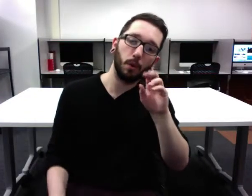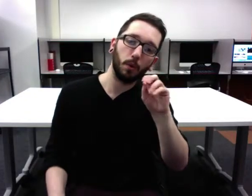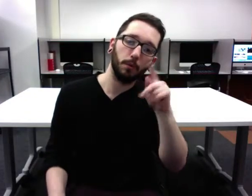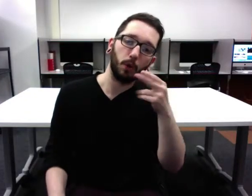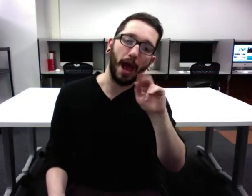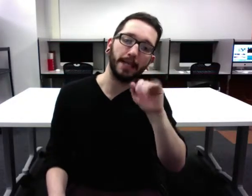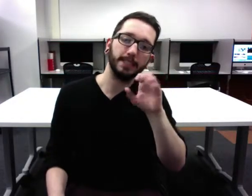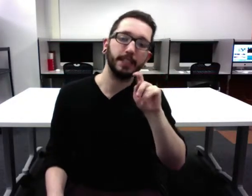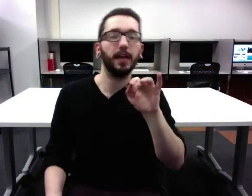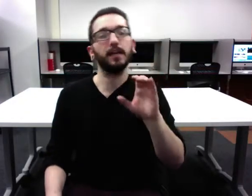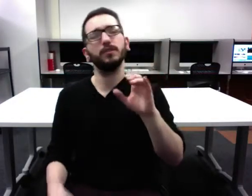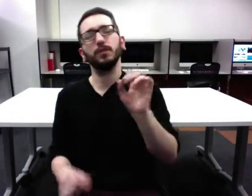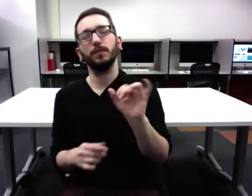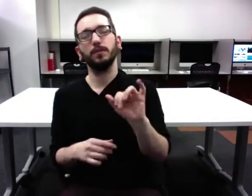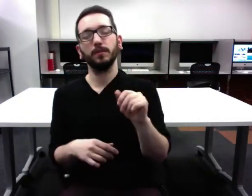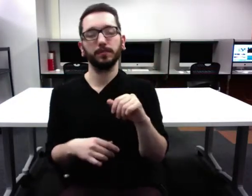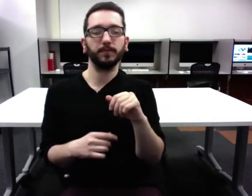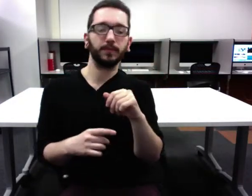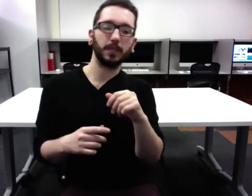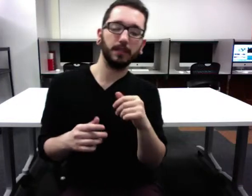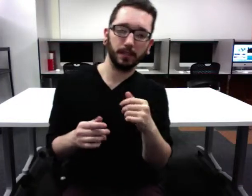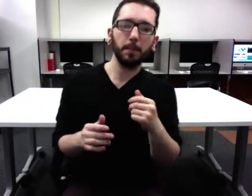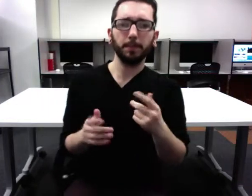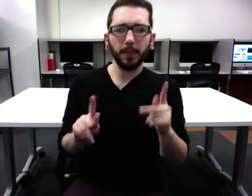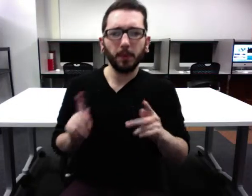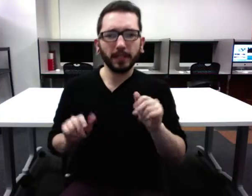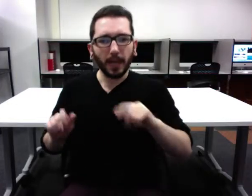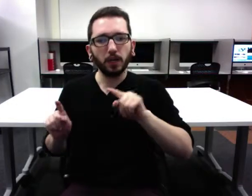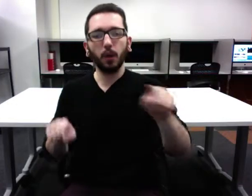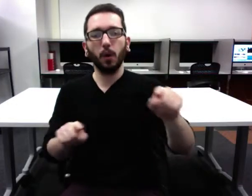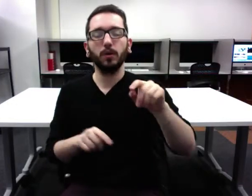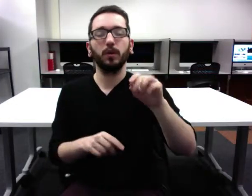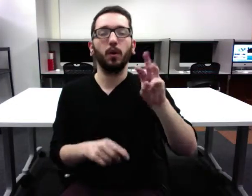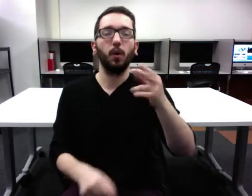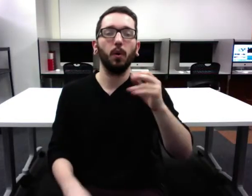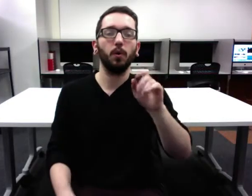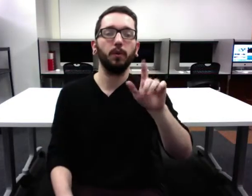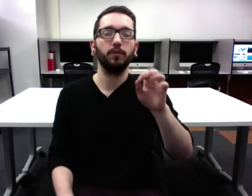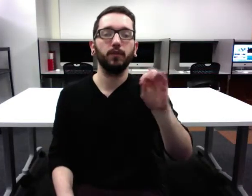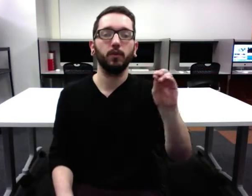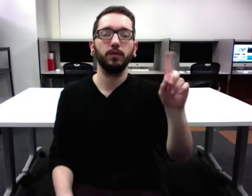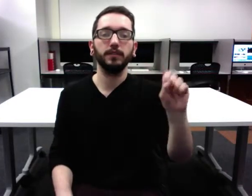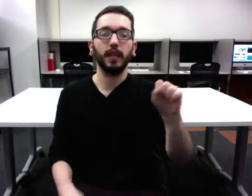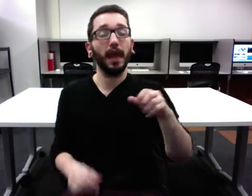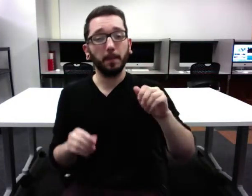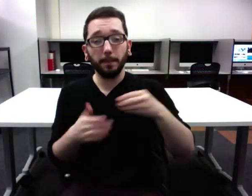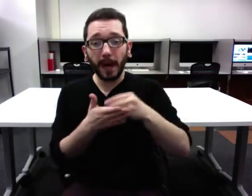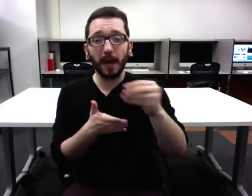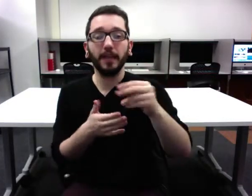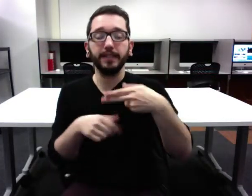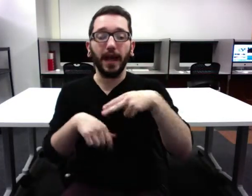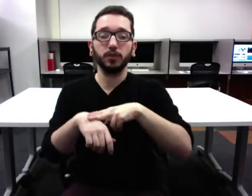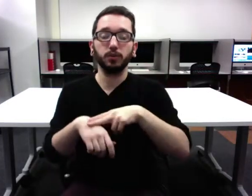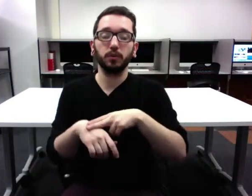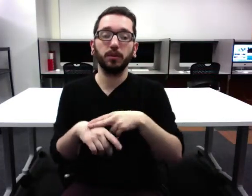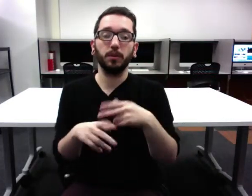are things people can do on their own. They can go to Whole Foods or Long's Drugs and buy natural products. They can learn meditation, sometimes